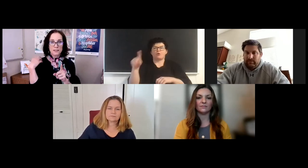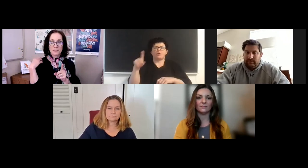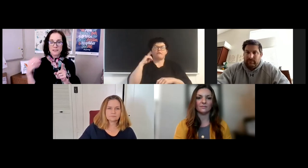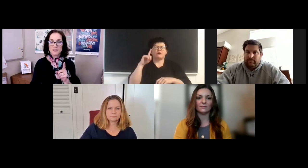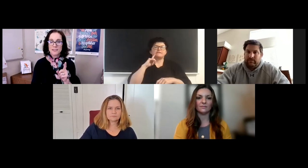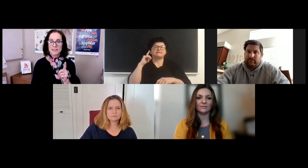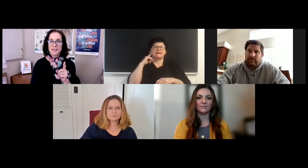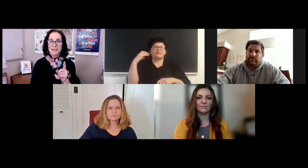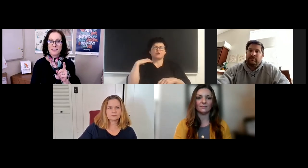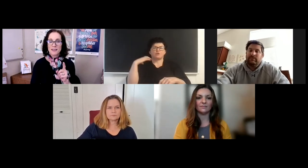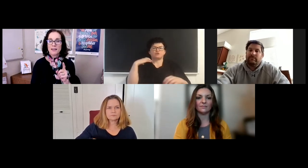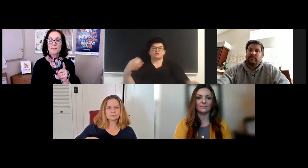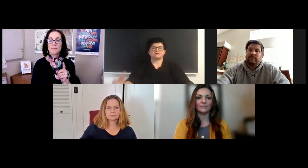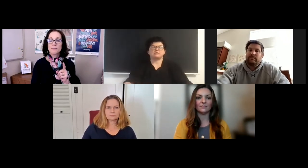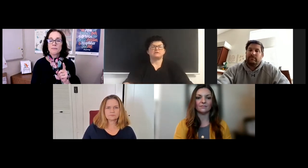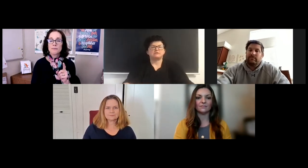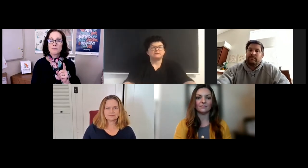coaches.